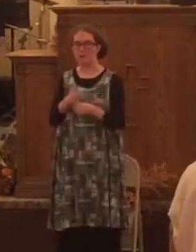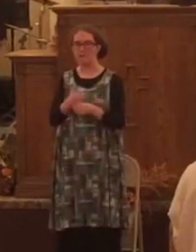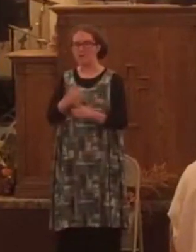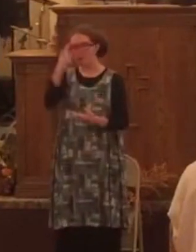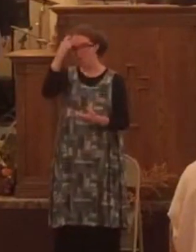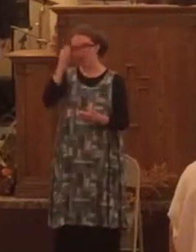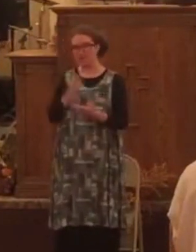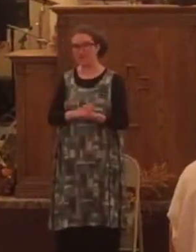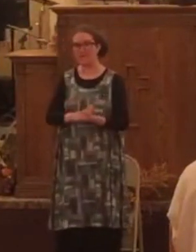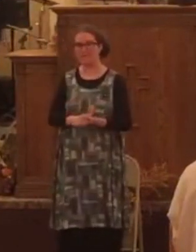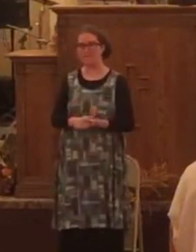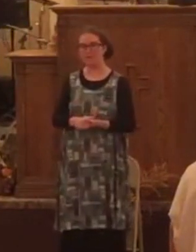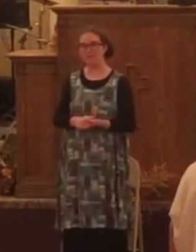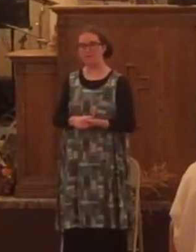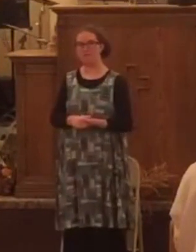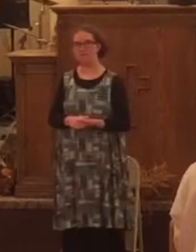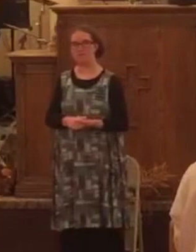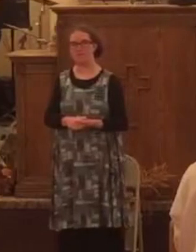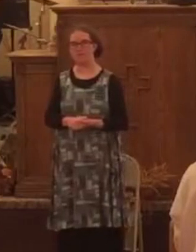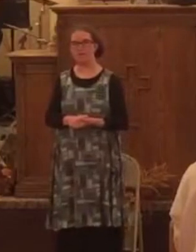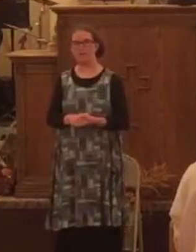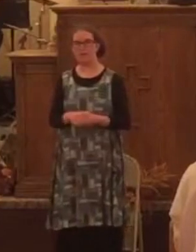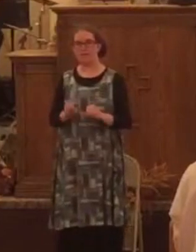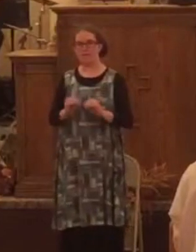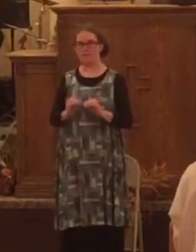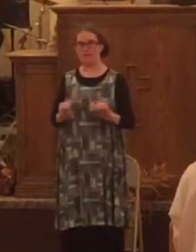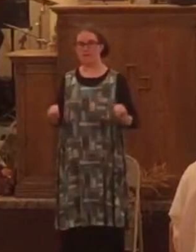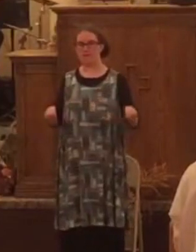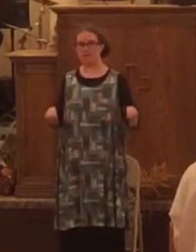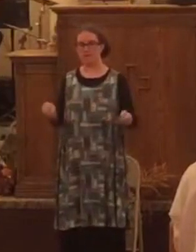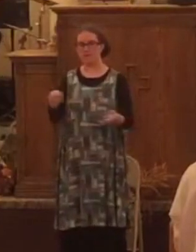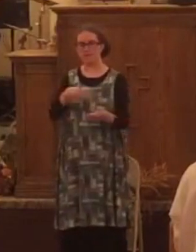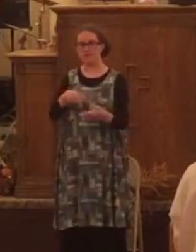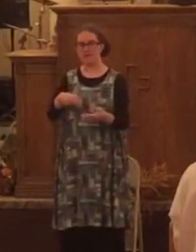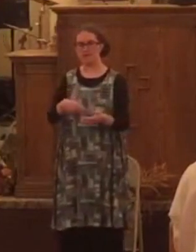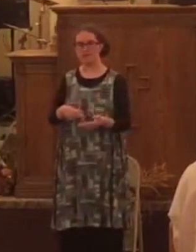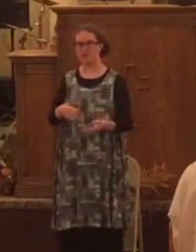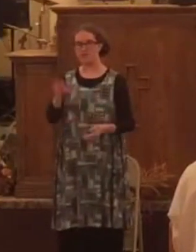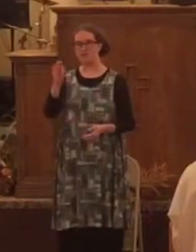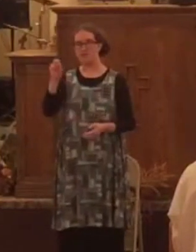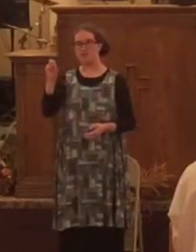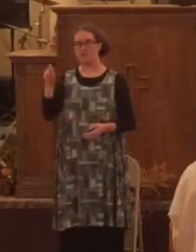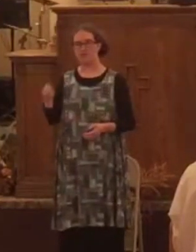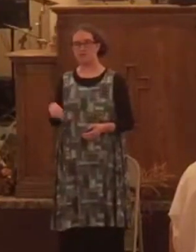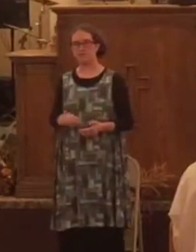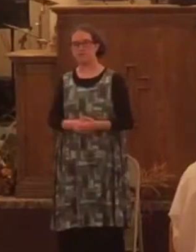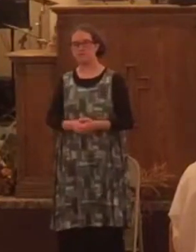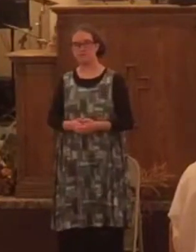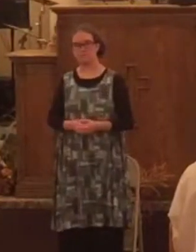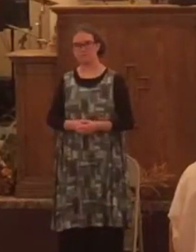of is that you have nothing to dance for.